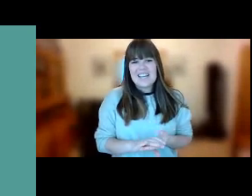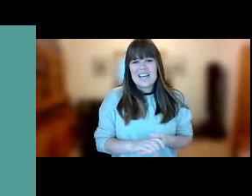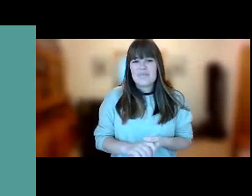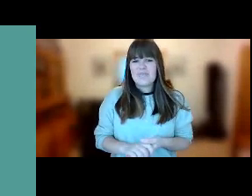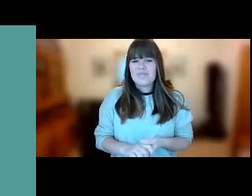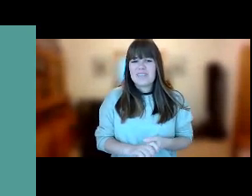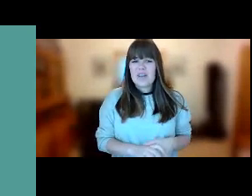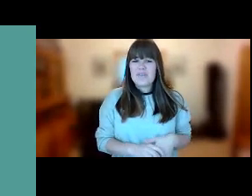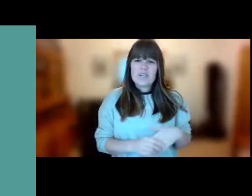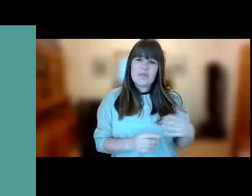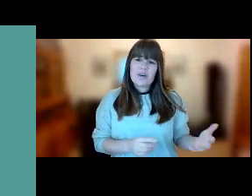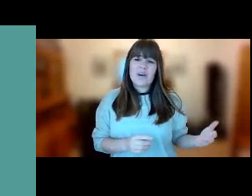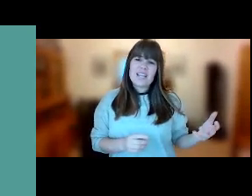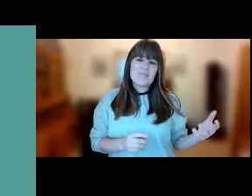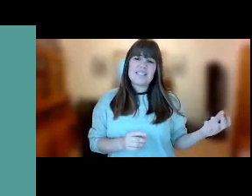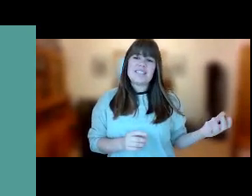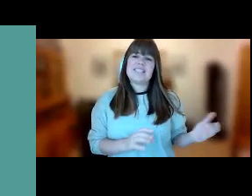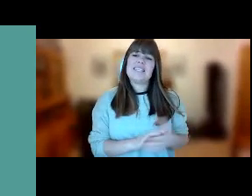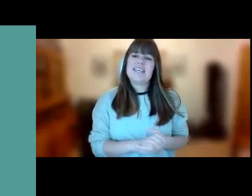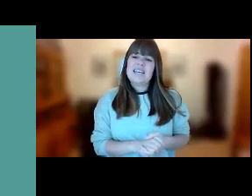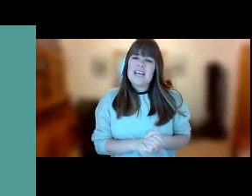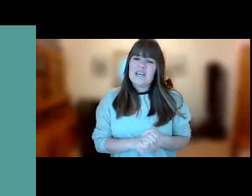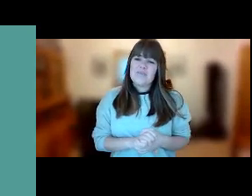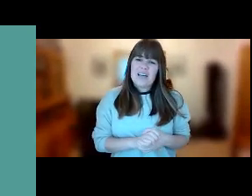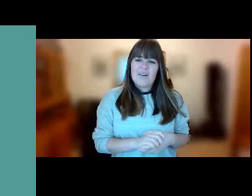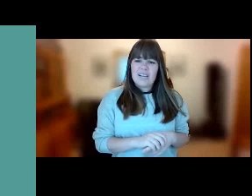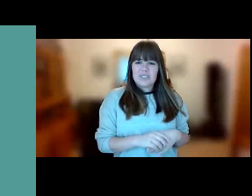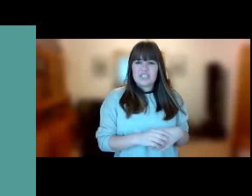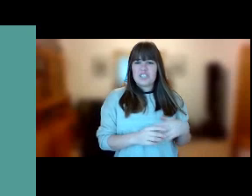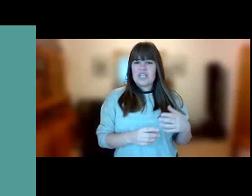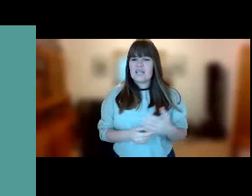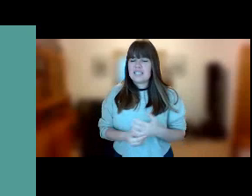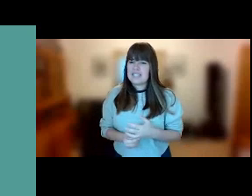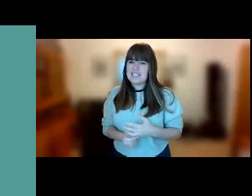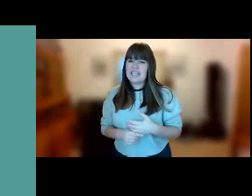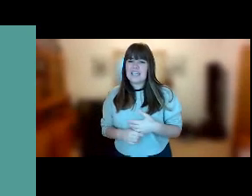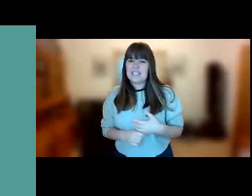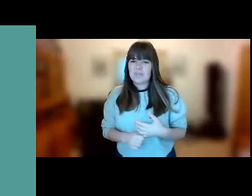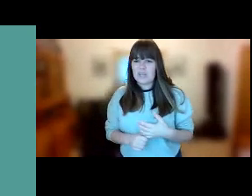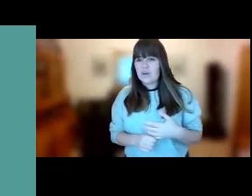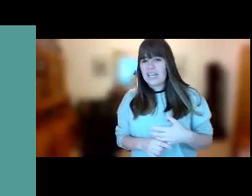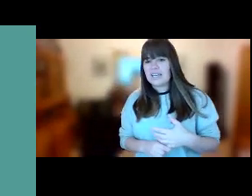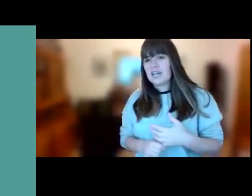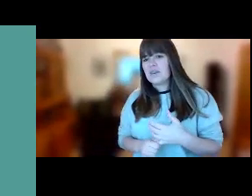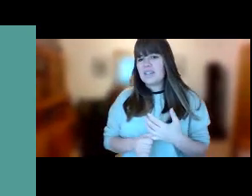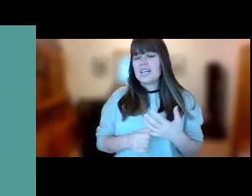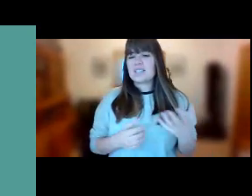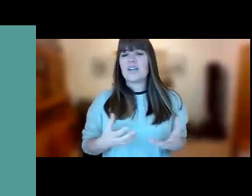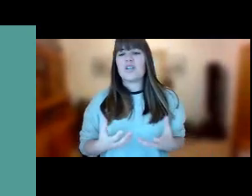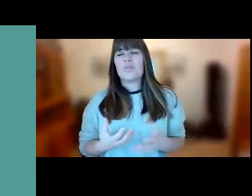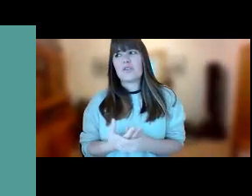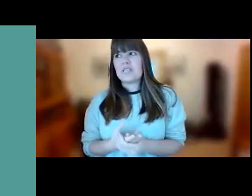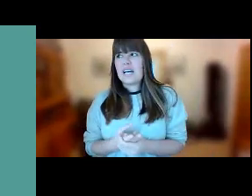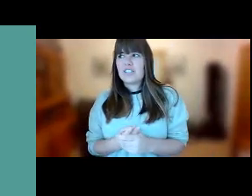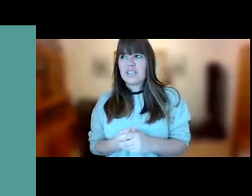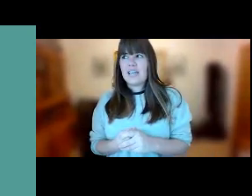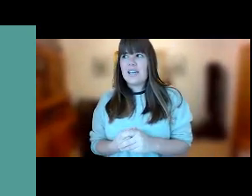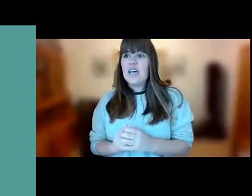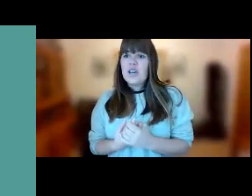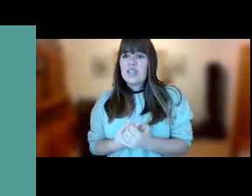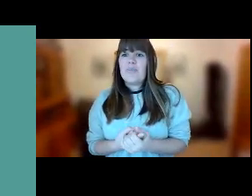communication, hopefully a bit about why that matters, how language does shape identity and belonging, and hopefully that's kind of come